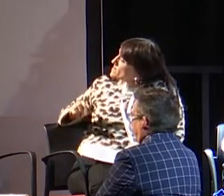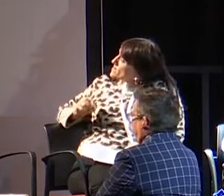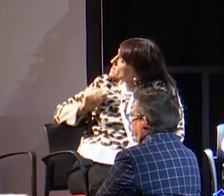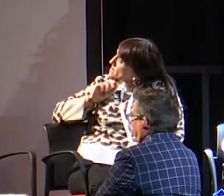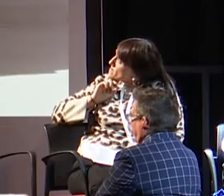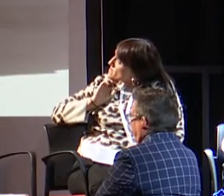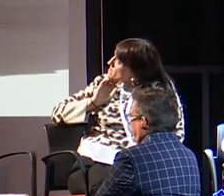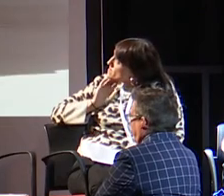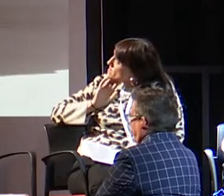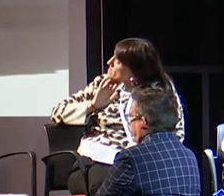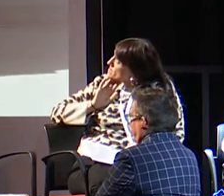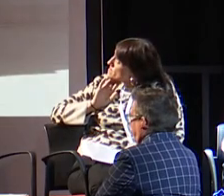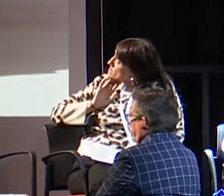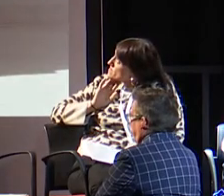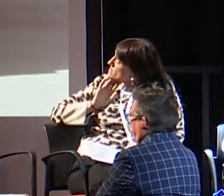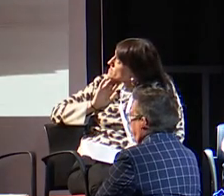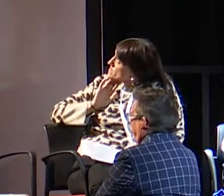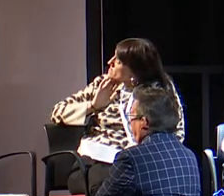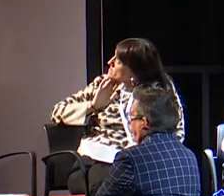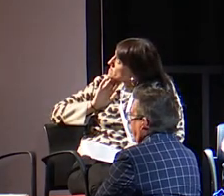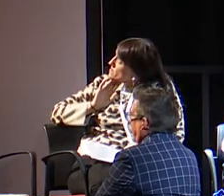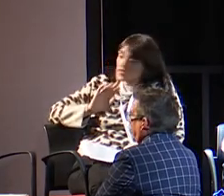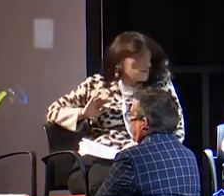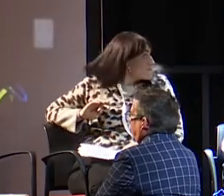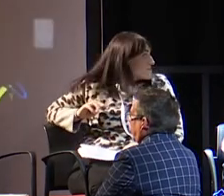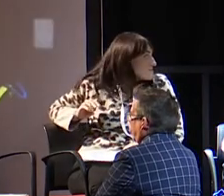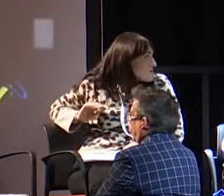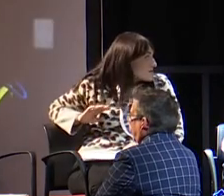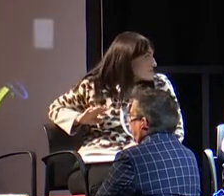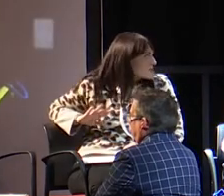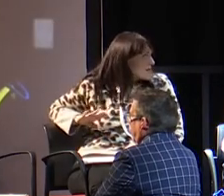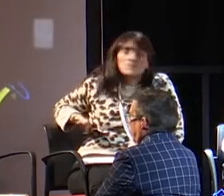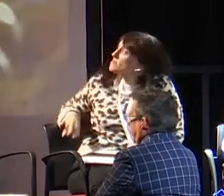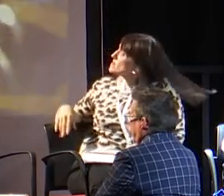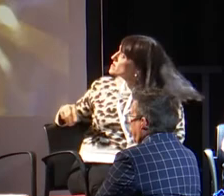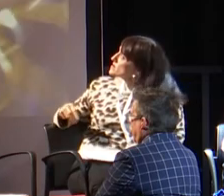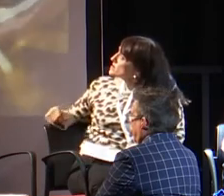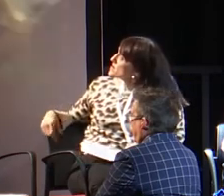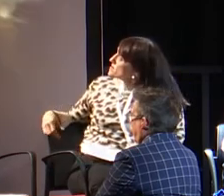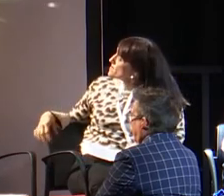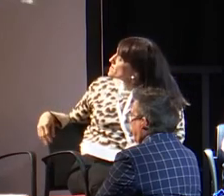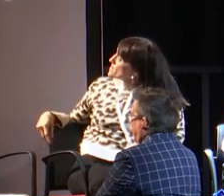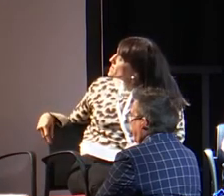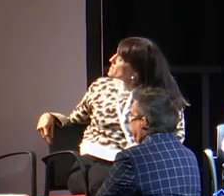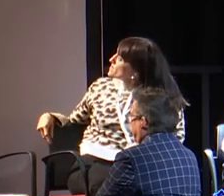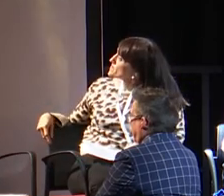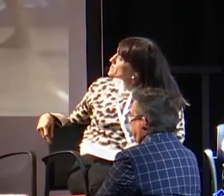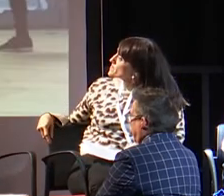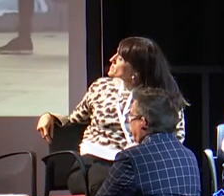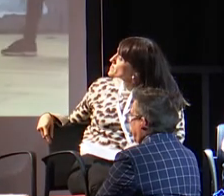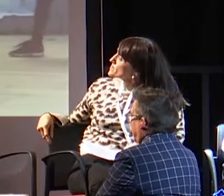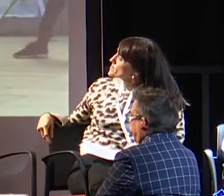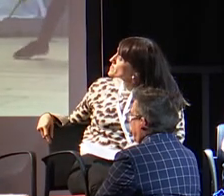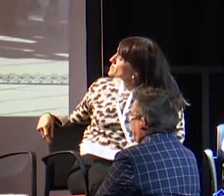We invited groups and artists from across the city to devise their own creative responses to the theme of